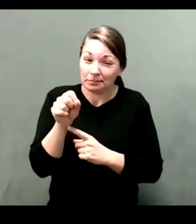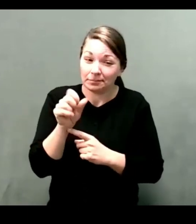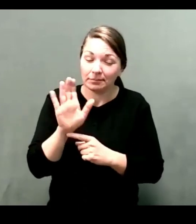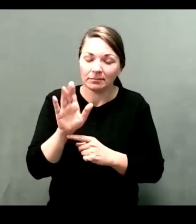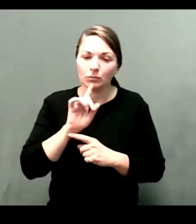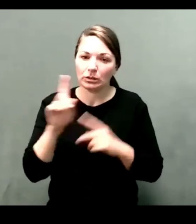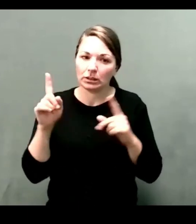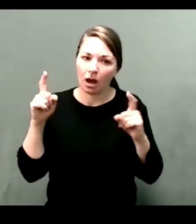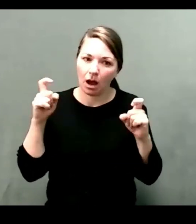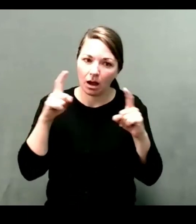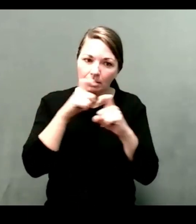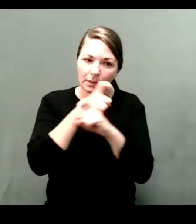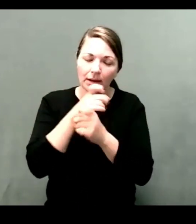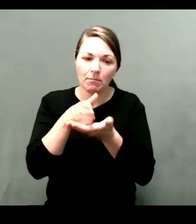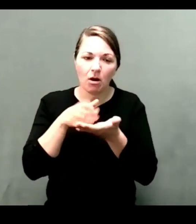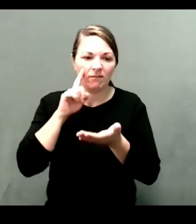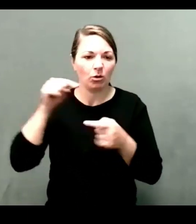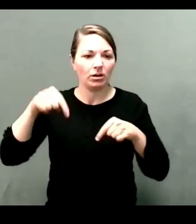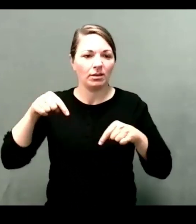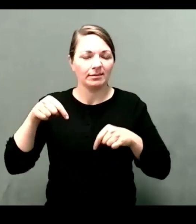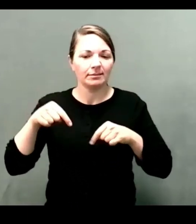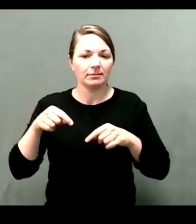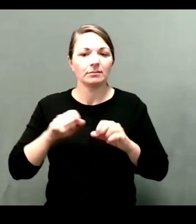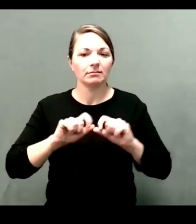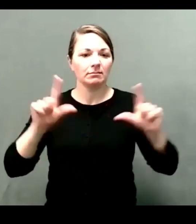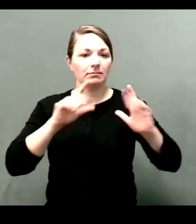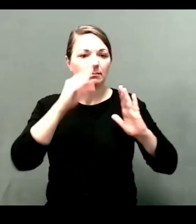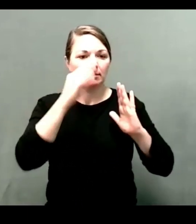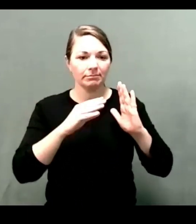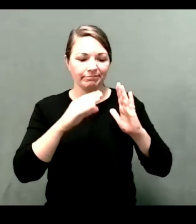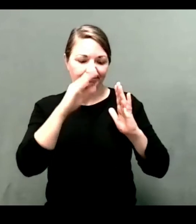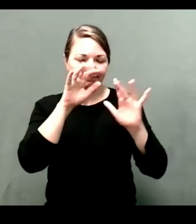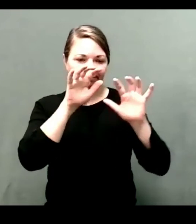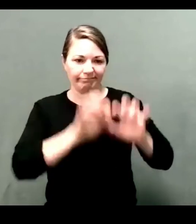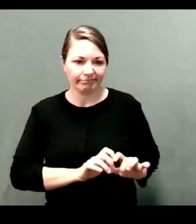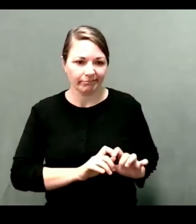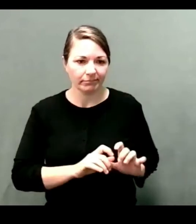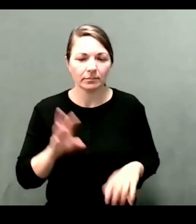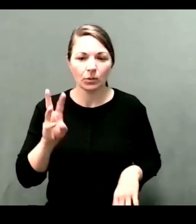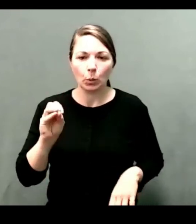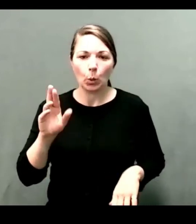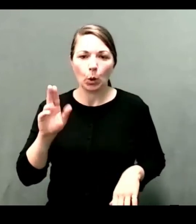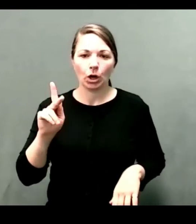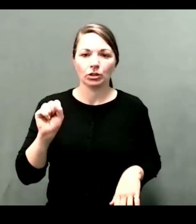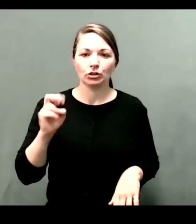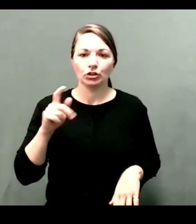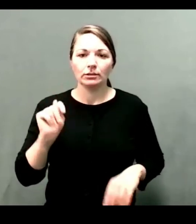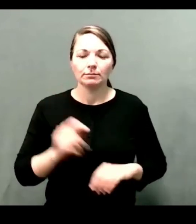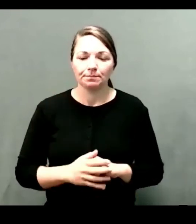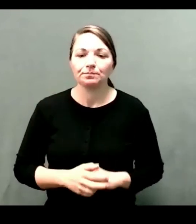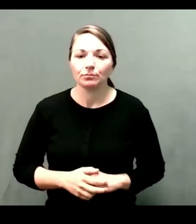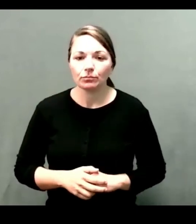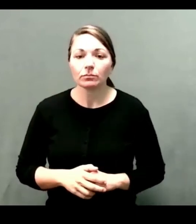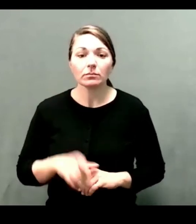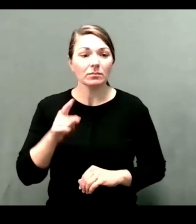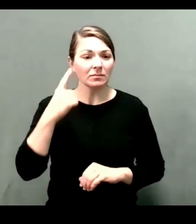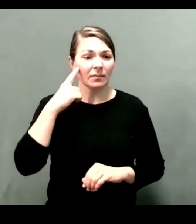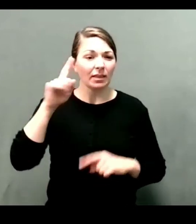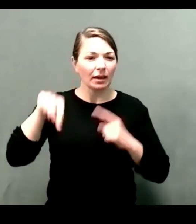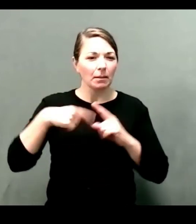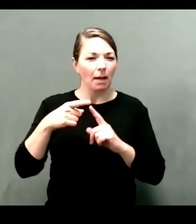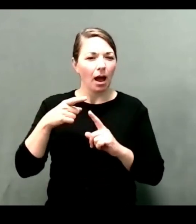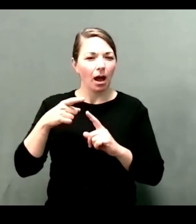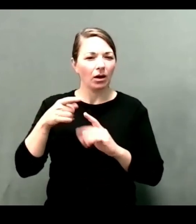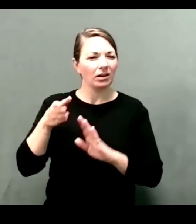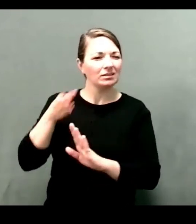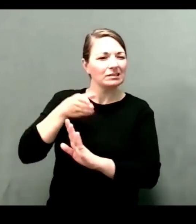more complicated sections in this worksheet. So this is where we're starting to think about, if you think back to those tables that I showed you